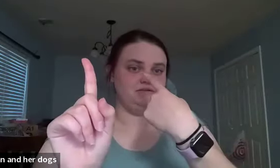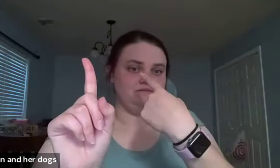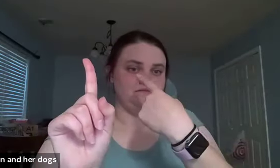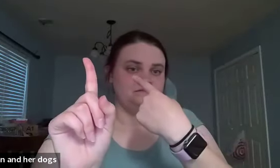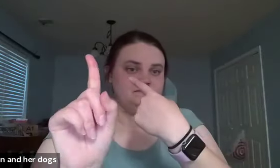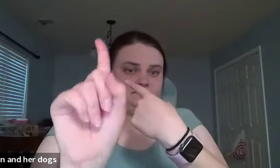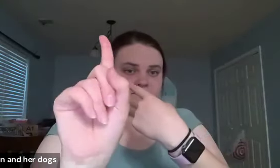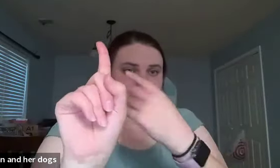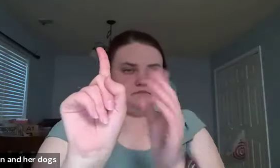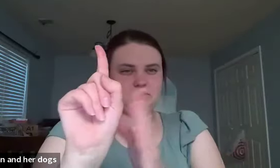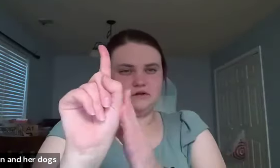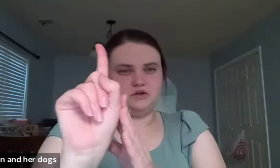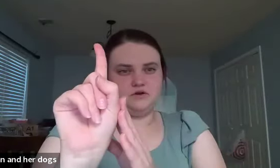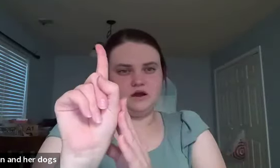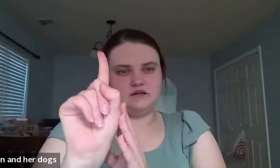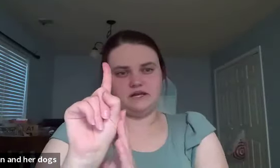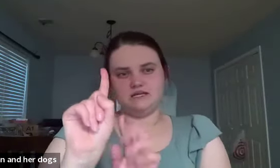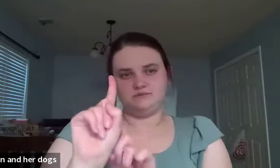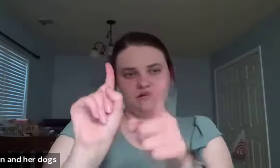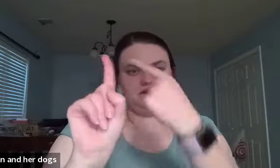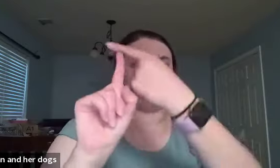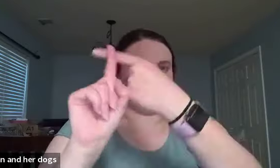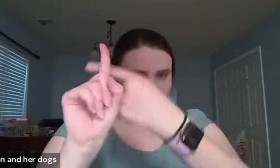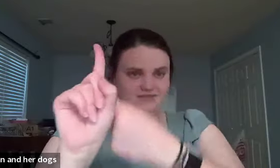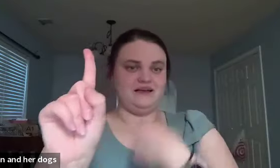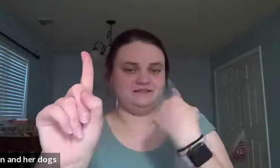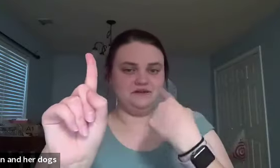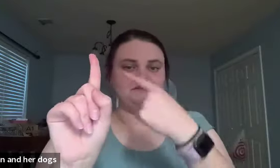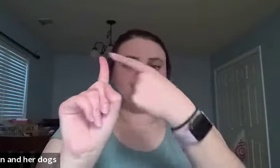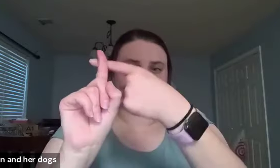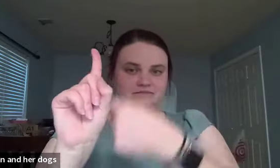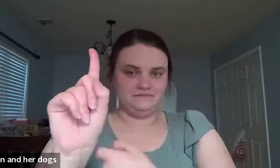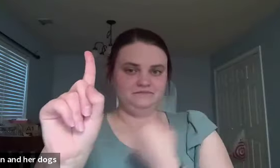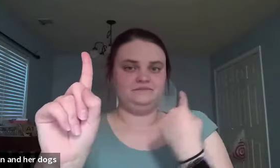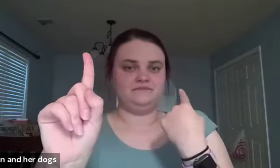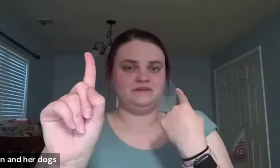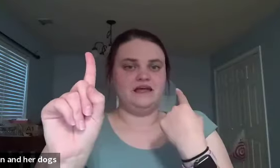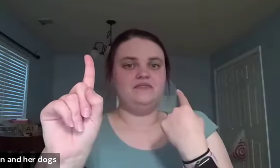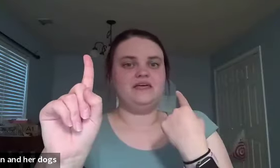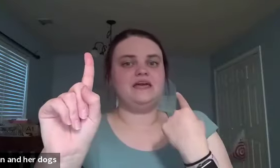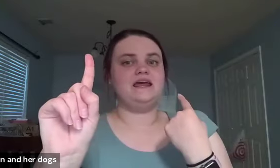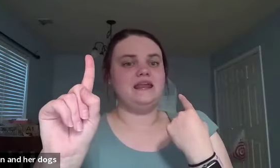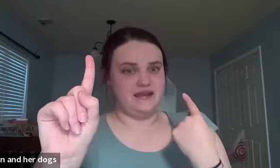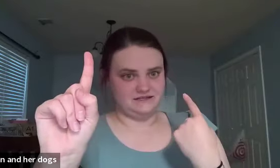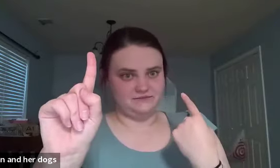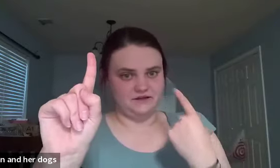month. Remember, your non-dominant hand is pointing out. There we go. Yeah, last month. And then next